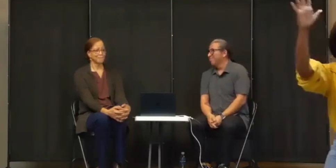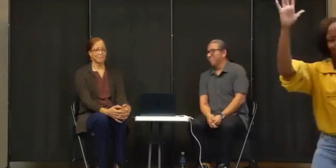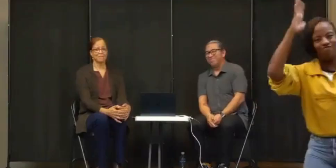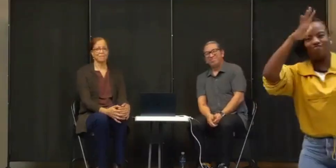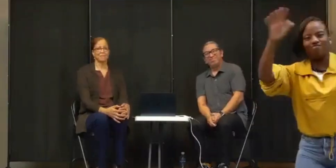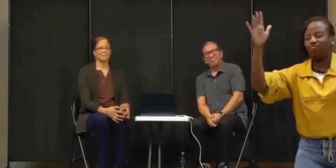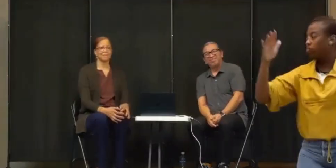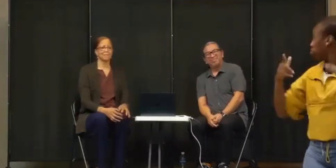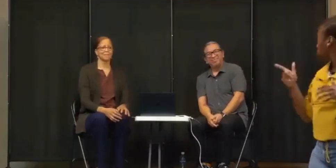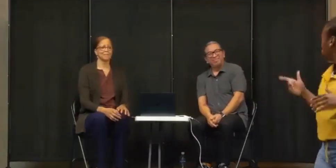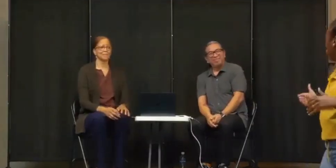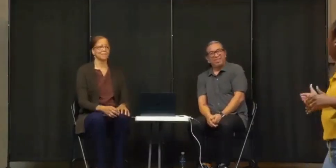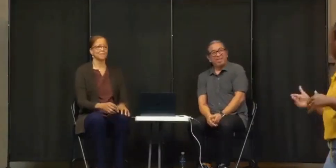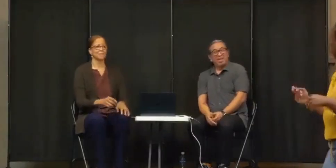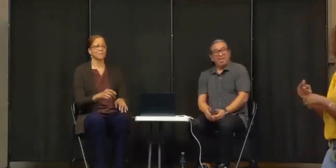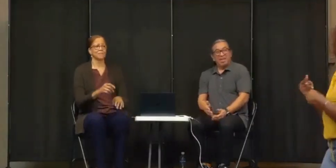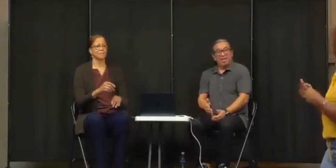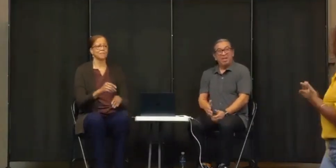that.